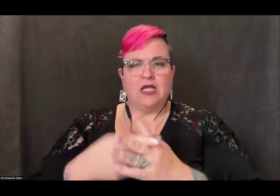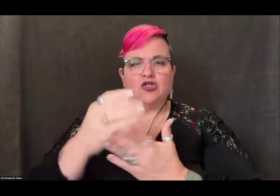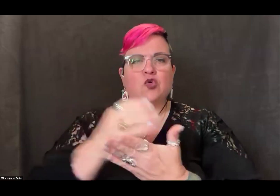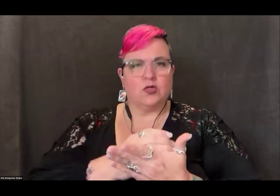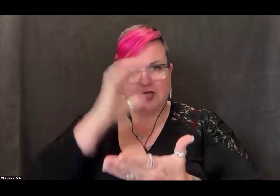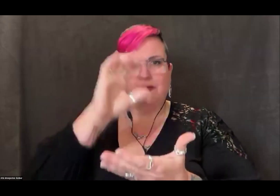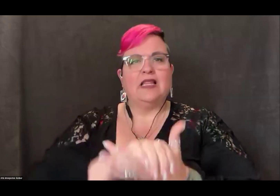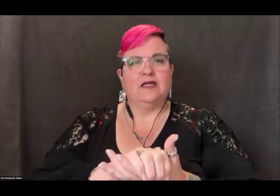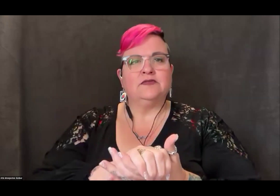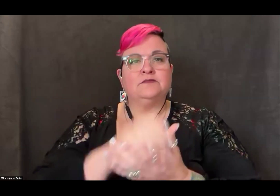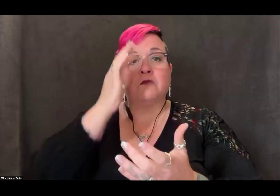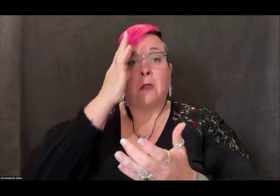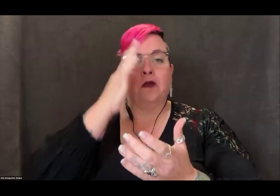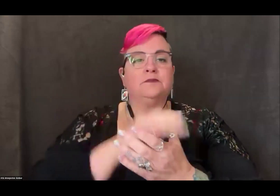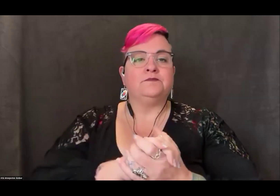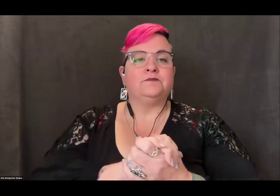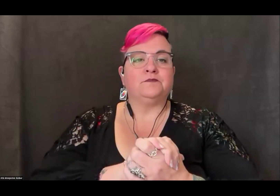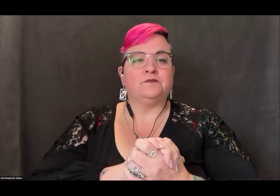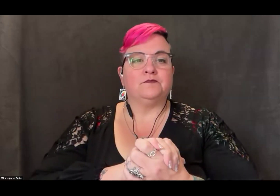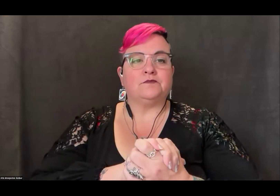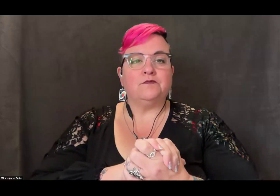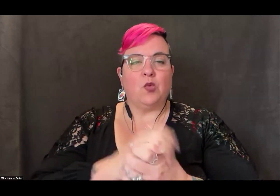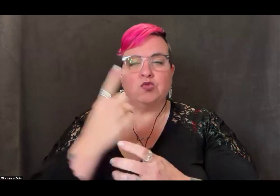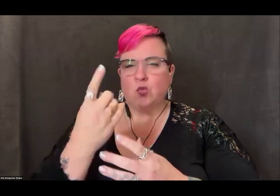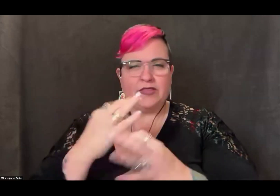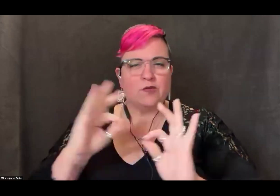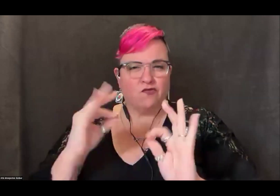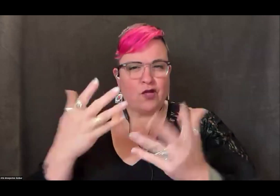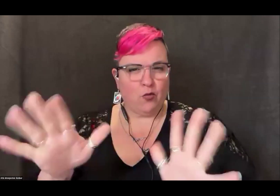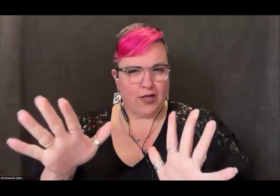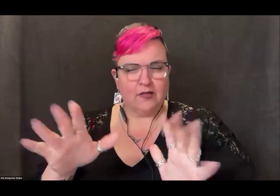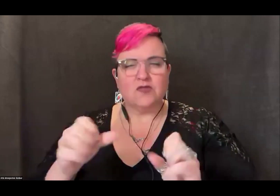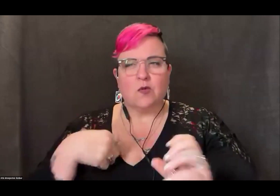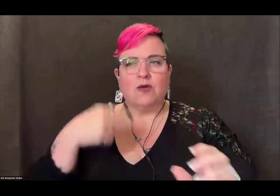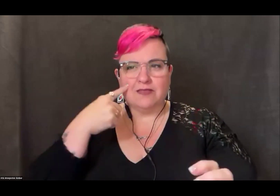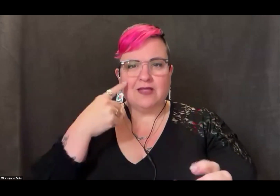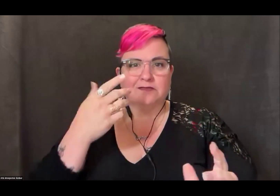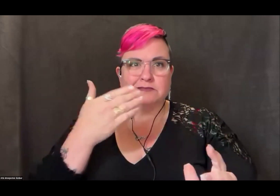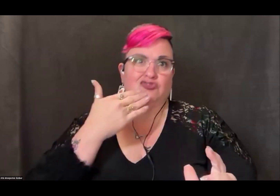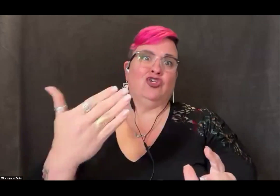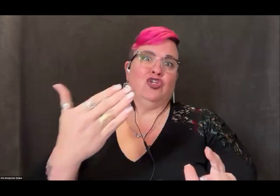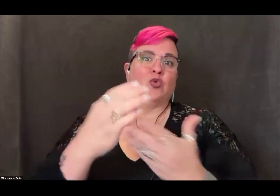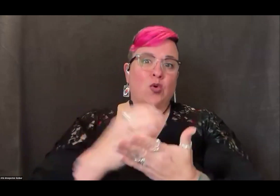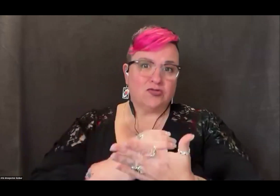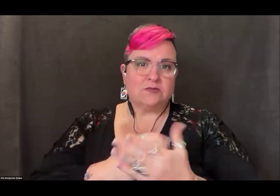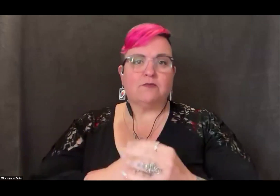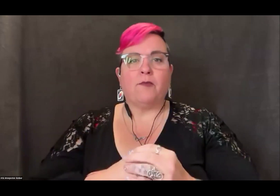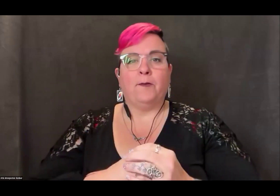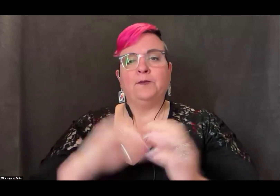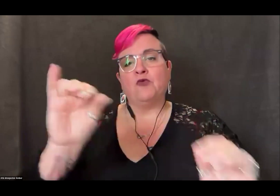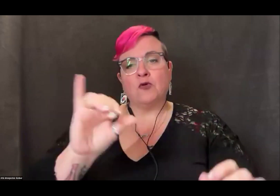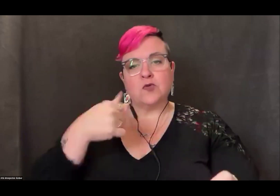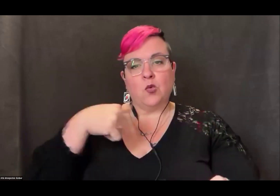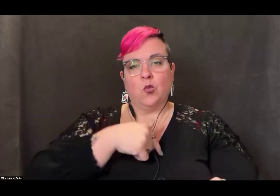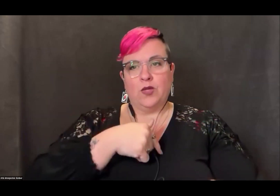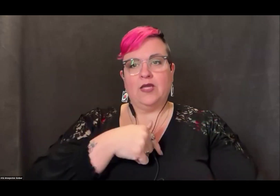I understand that there was one that was free. So that's a really good course there. And we